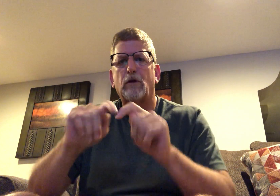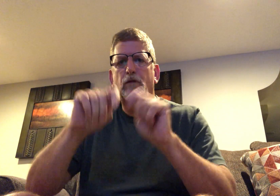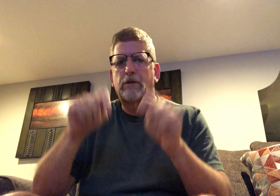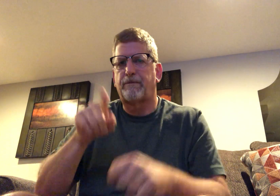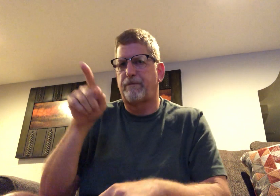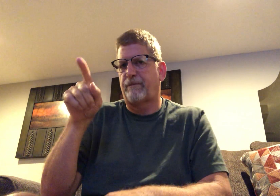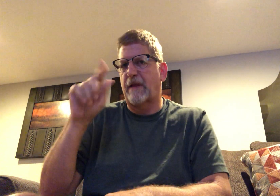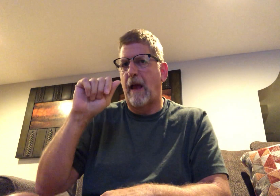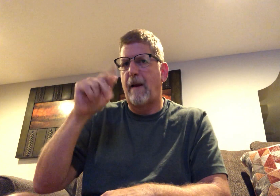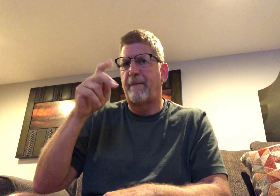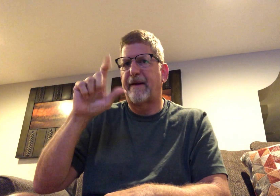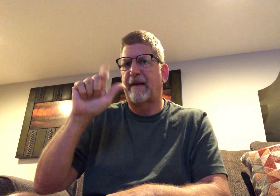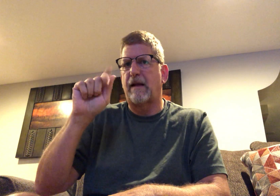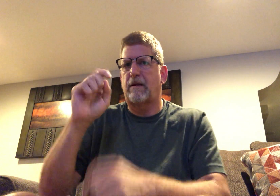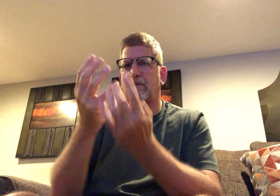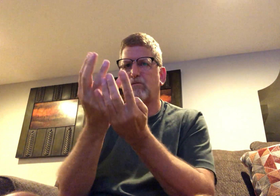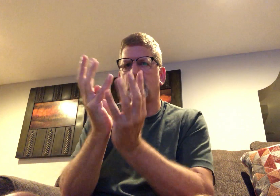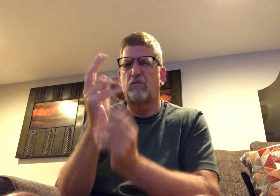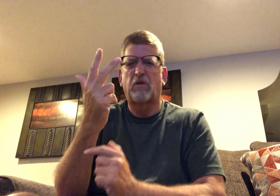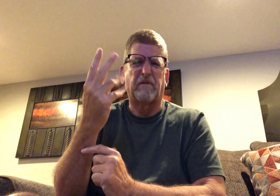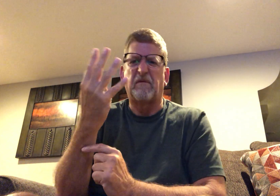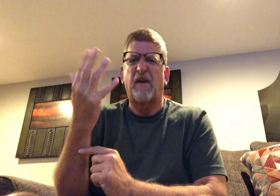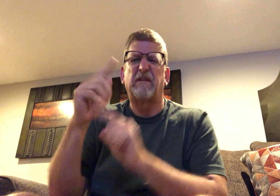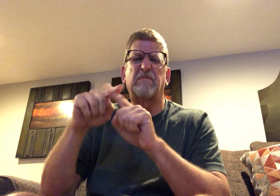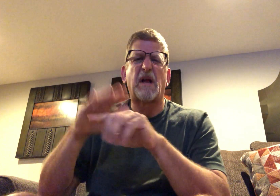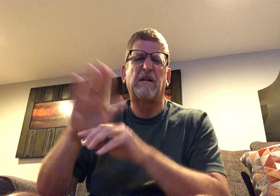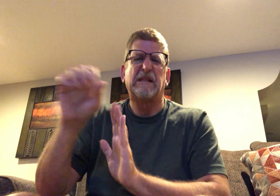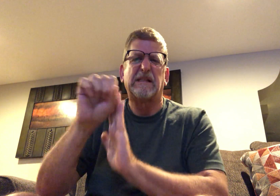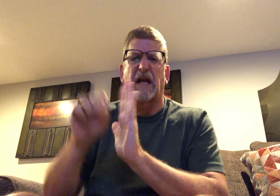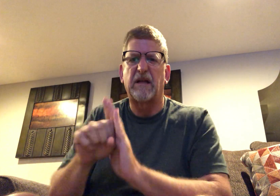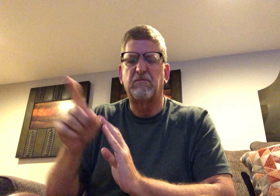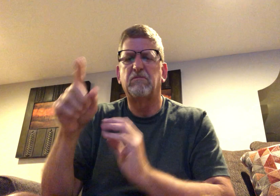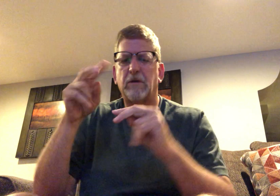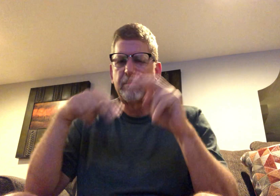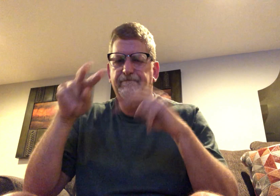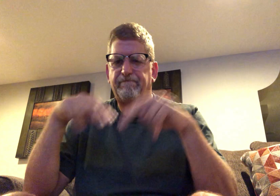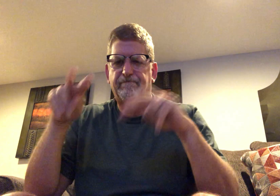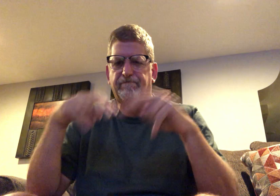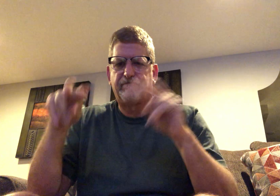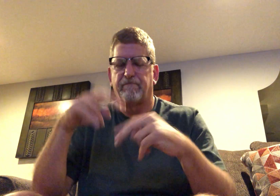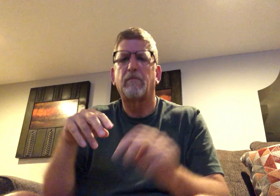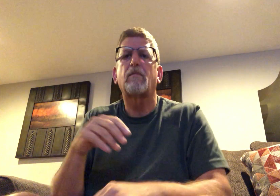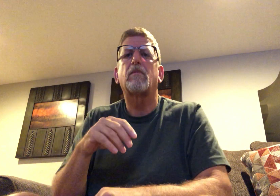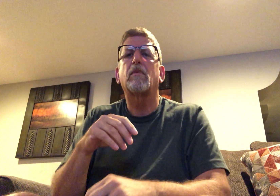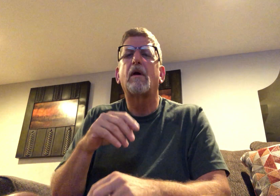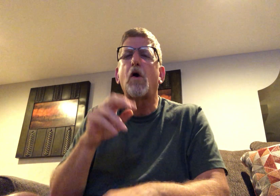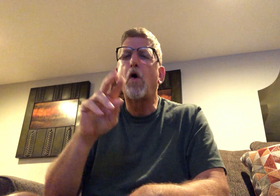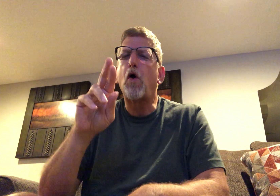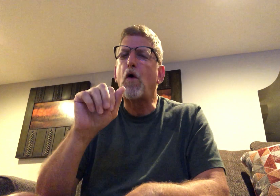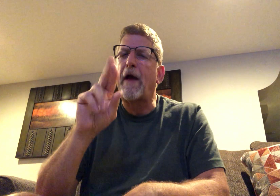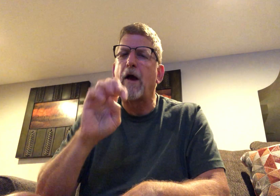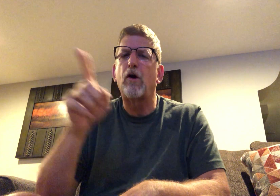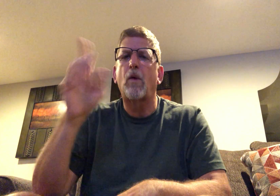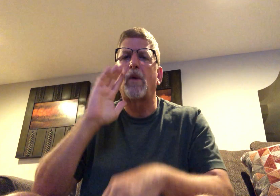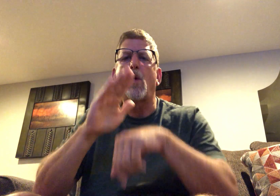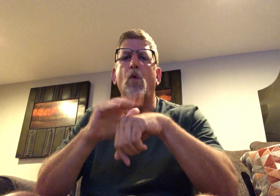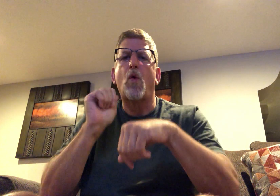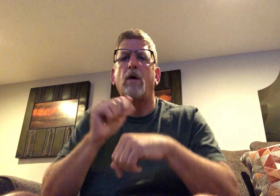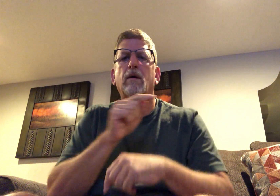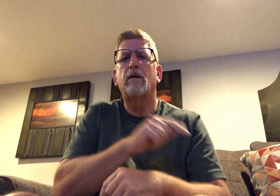that developed all of the dirty information that ended up being a false document that was created in order to